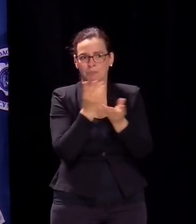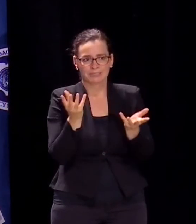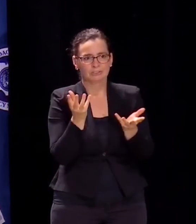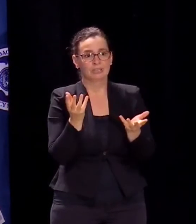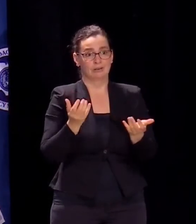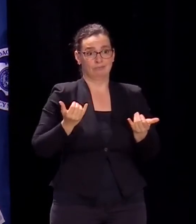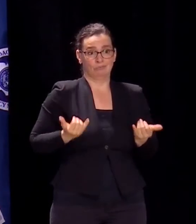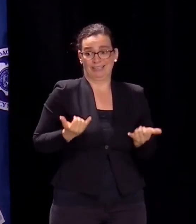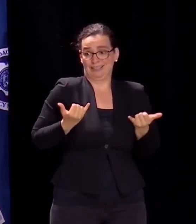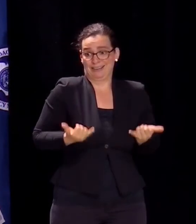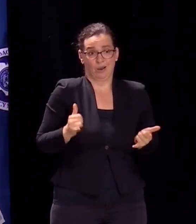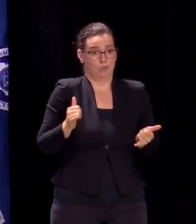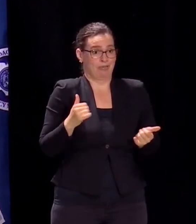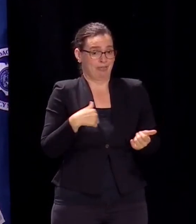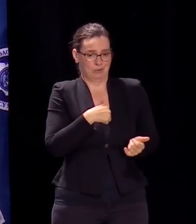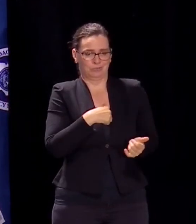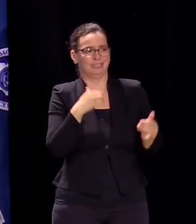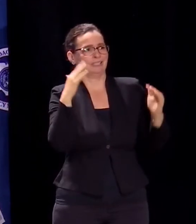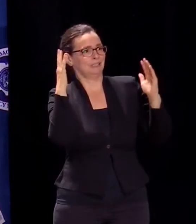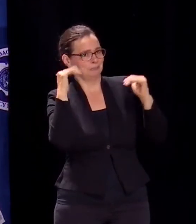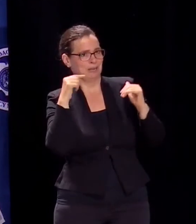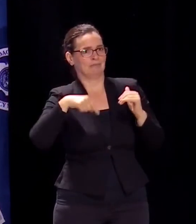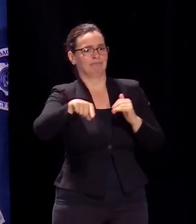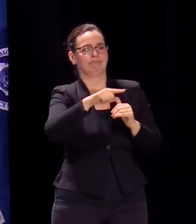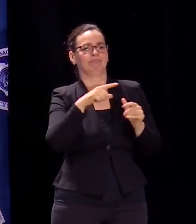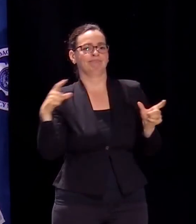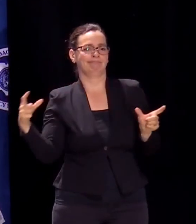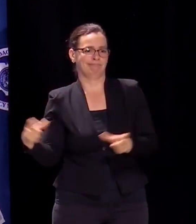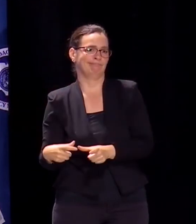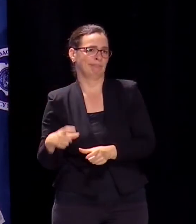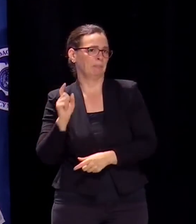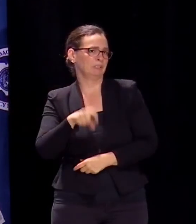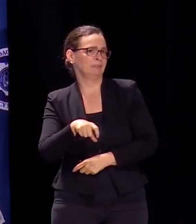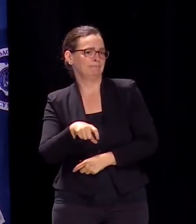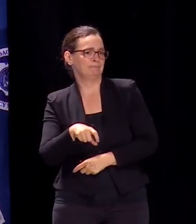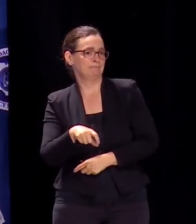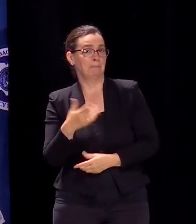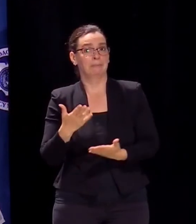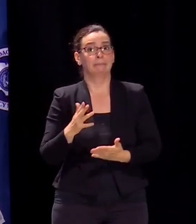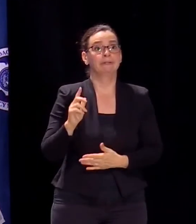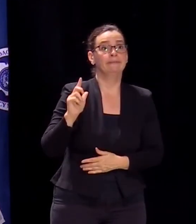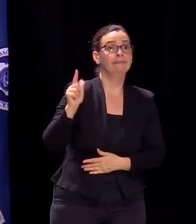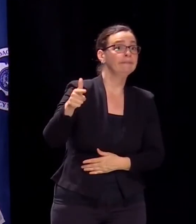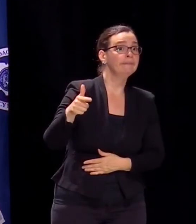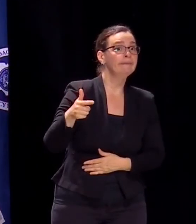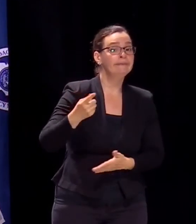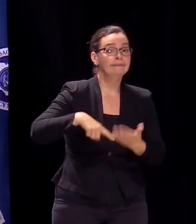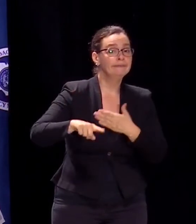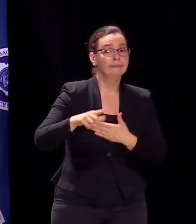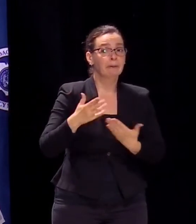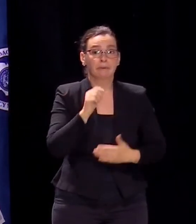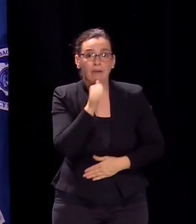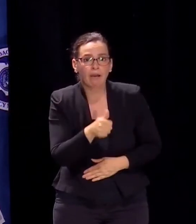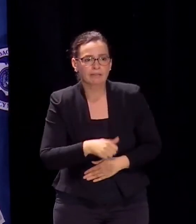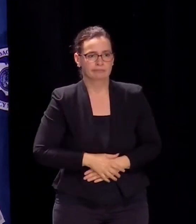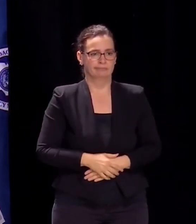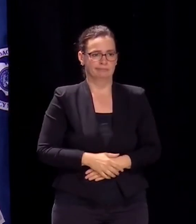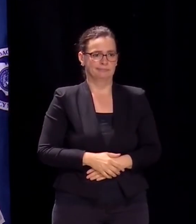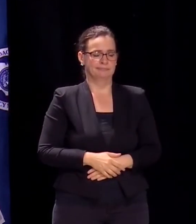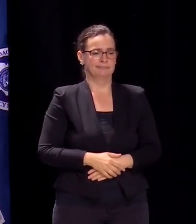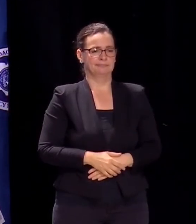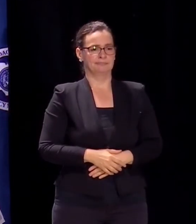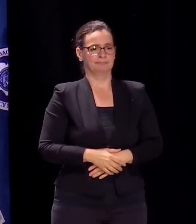we're going to have to rely on to a degree. Can the county do anything at the airport, as in educating people or even taking names from a flight